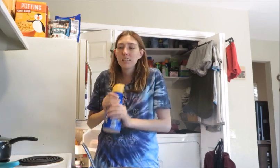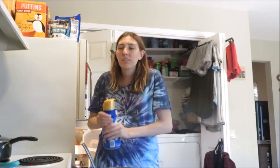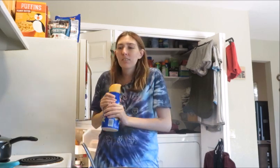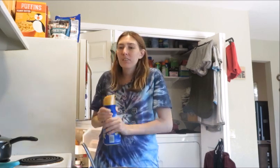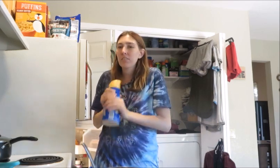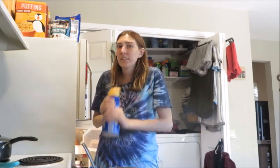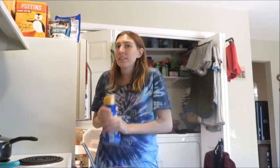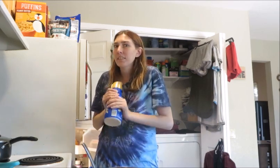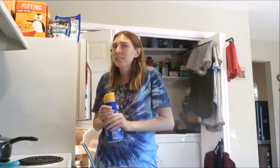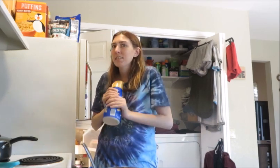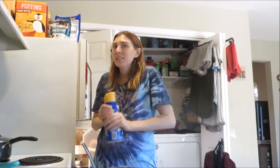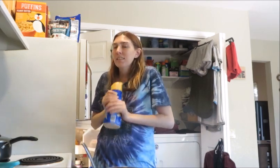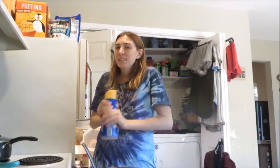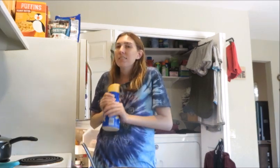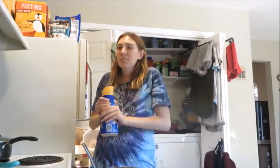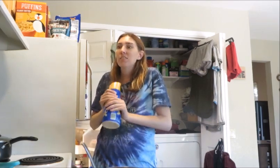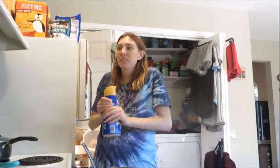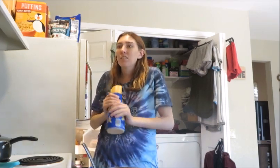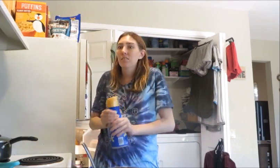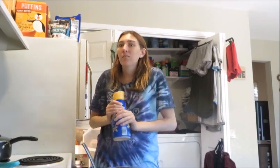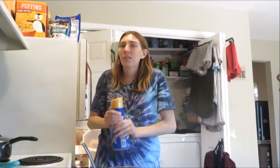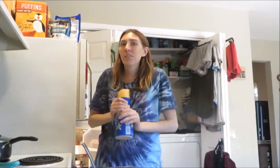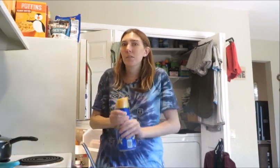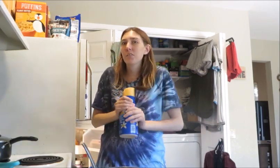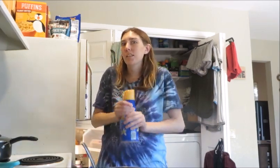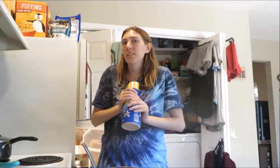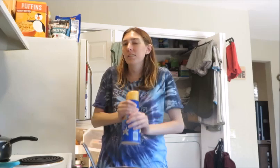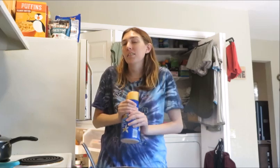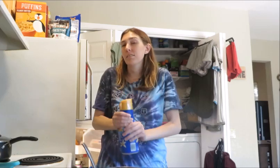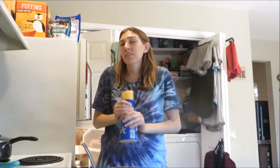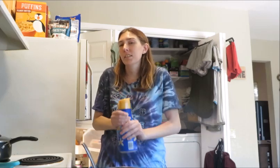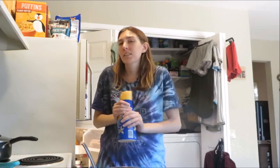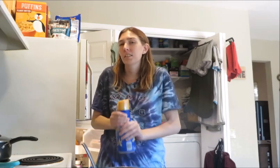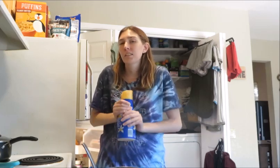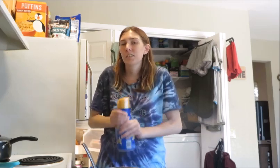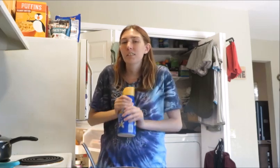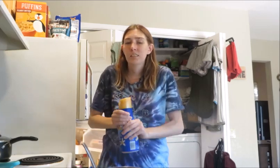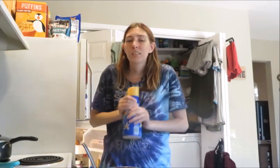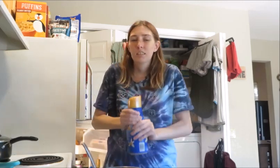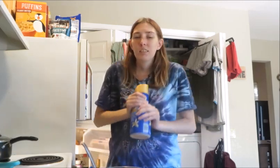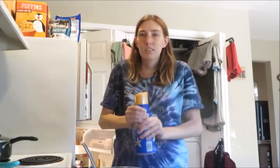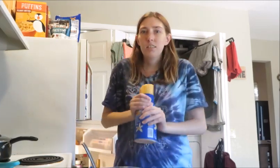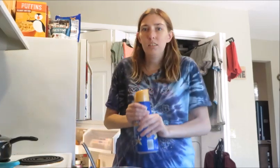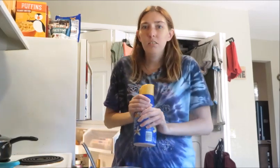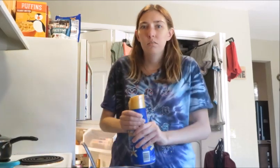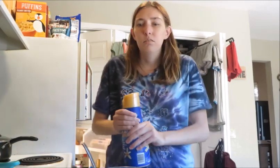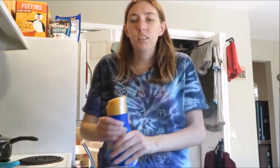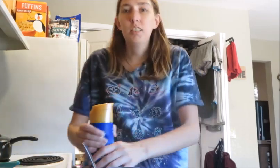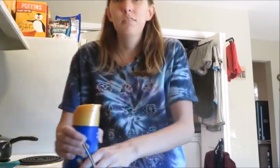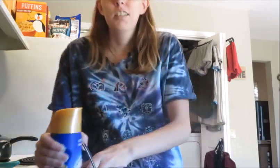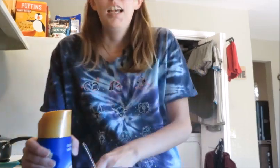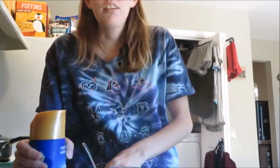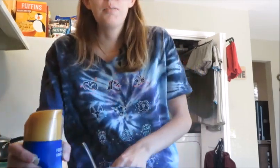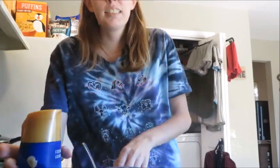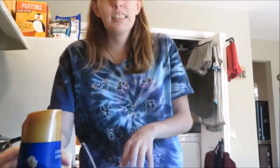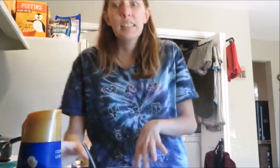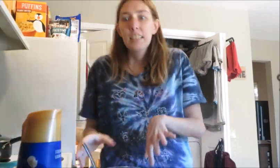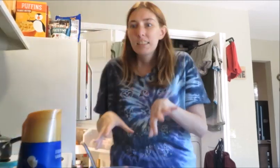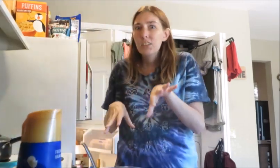saving it for different things, so it's, like, one of the creamers that I like to savor, so, yeah. I was basically, so it's